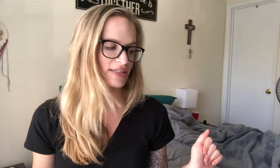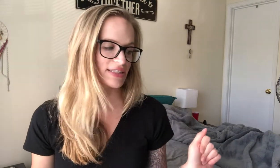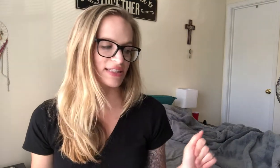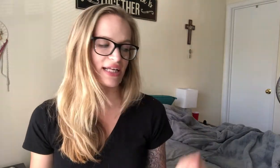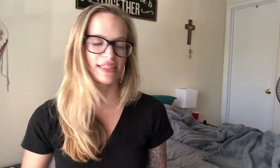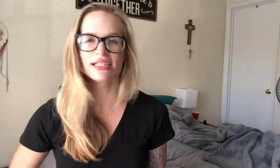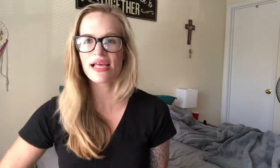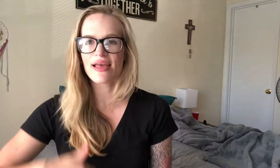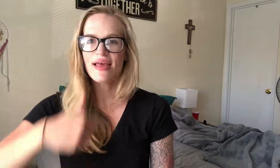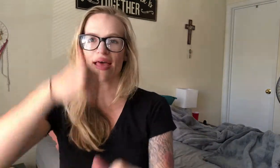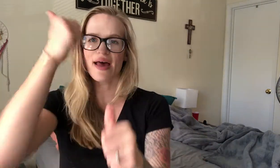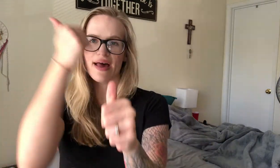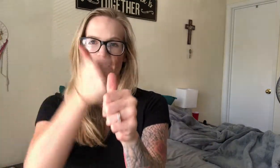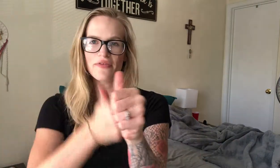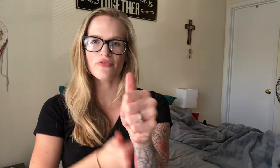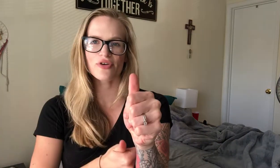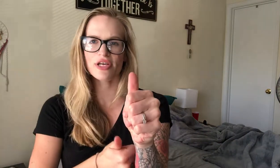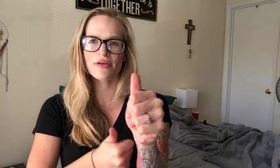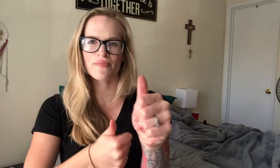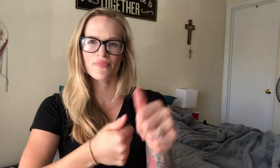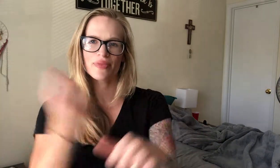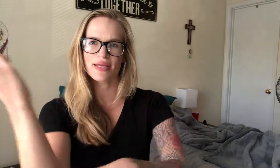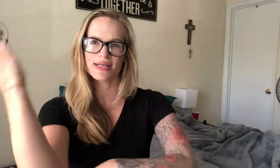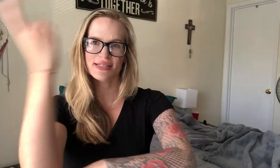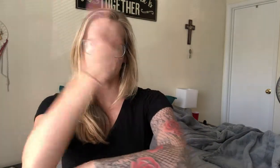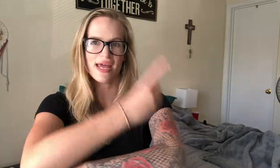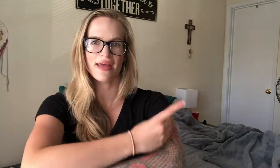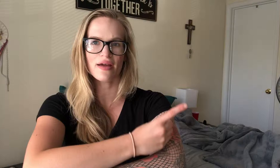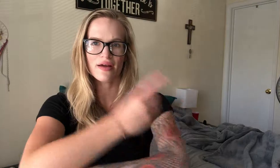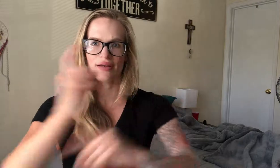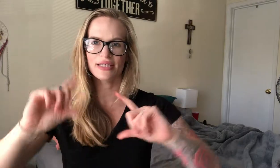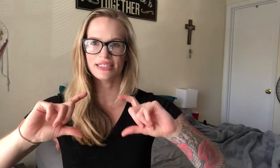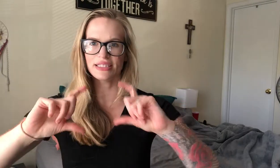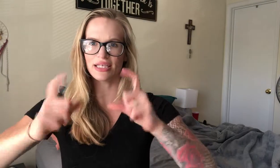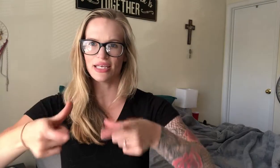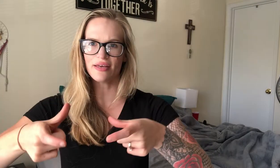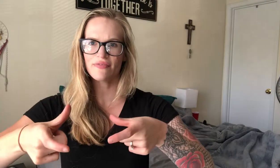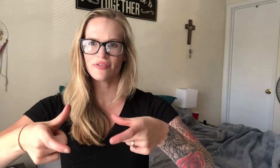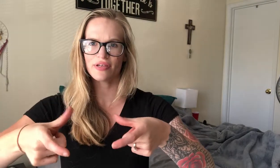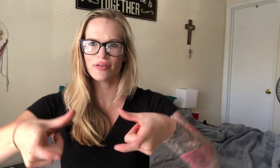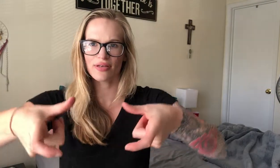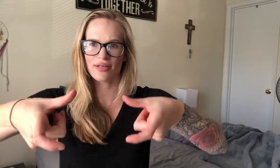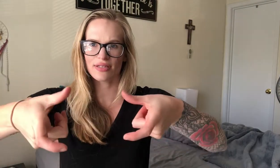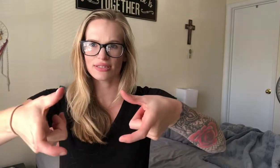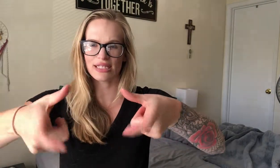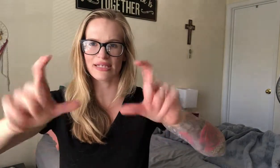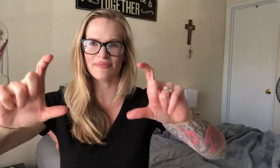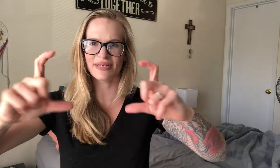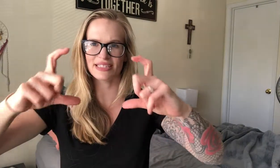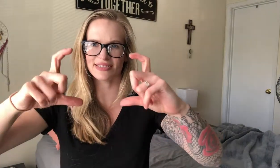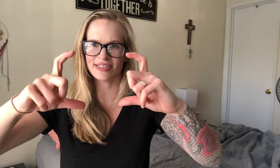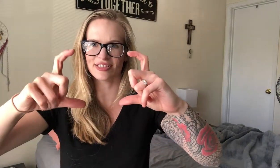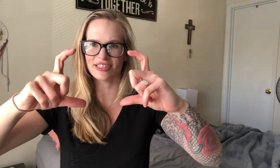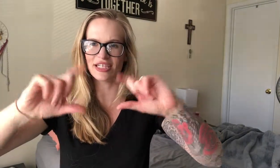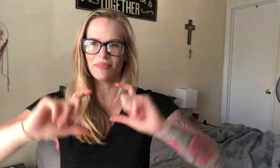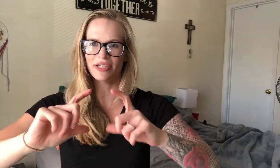And it just says. Every. Day. Is a gift. So basically you're just shaping